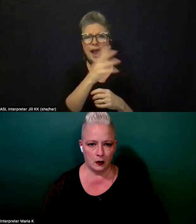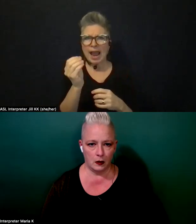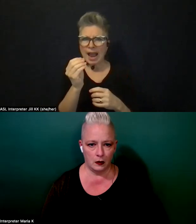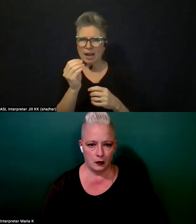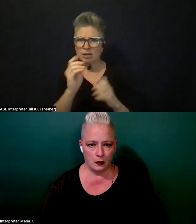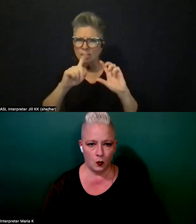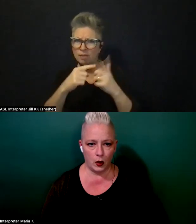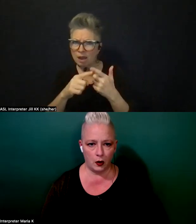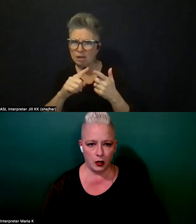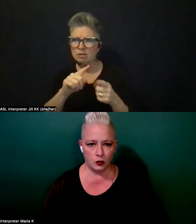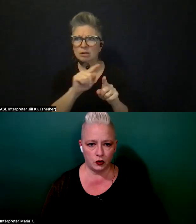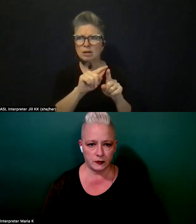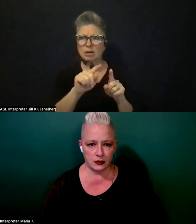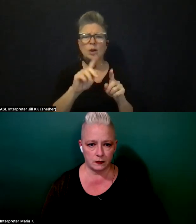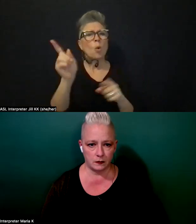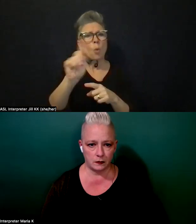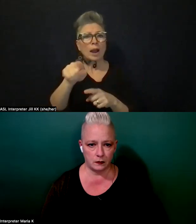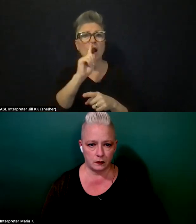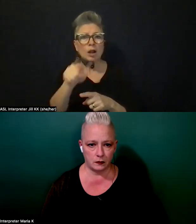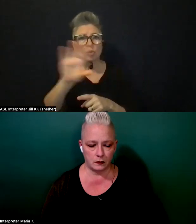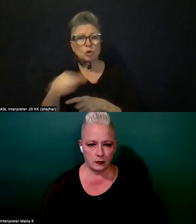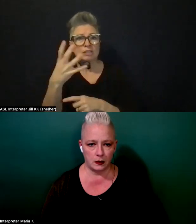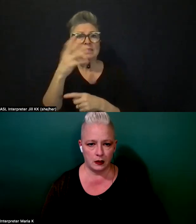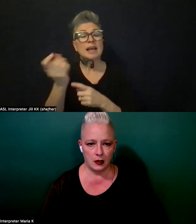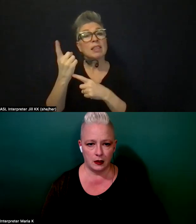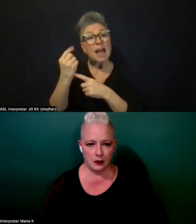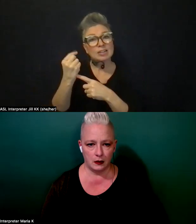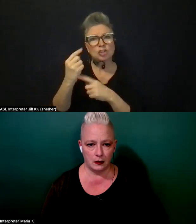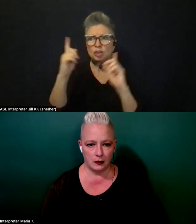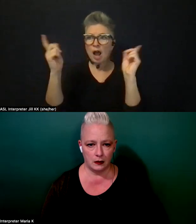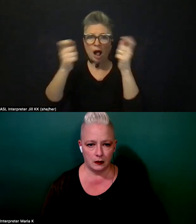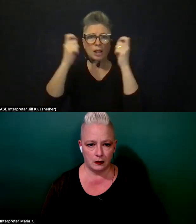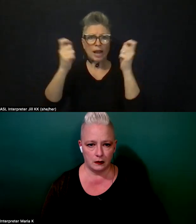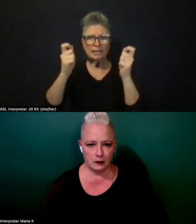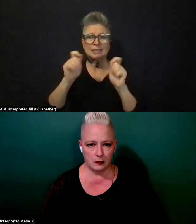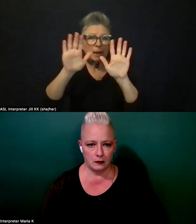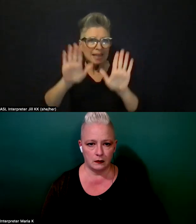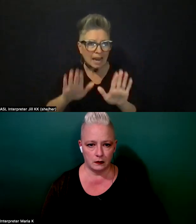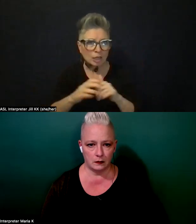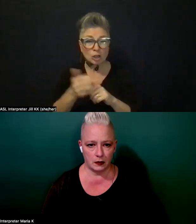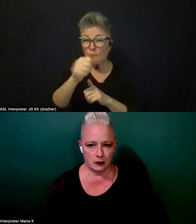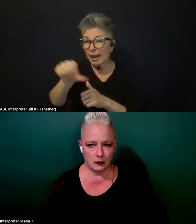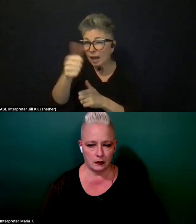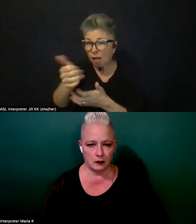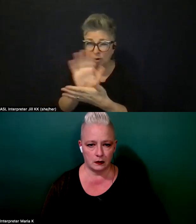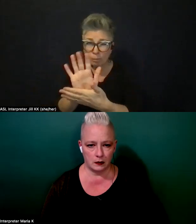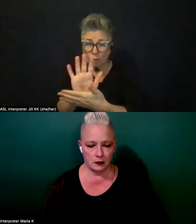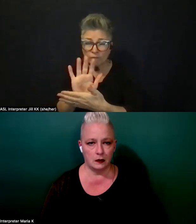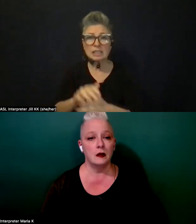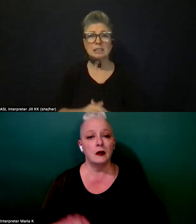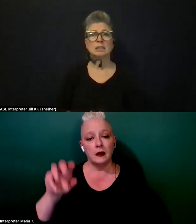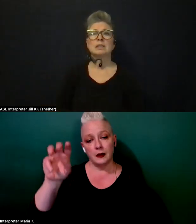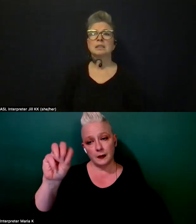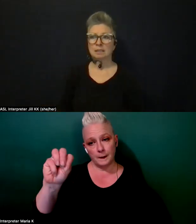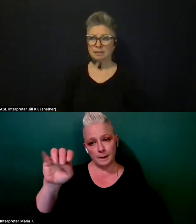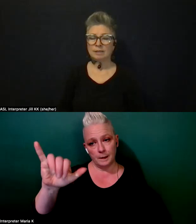And last year's Holiday Spectacular. Any more movies have you done? Um, I Um, did Mystic Christmas